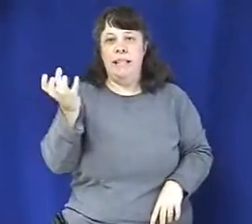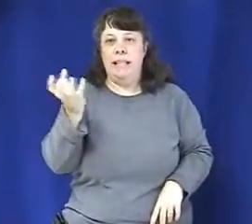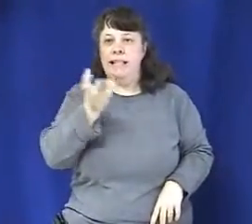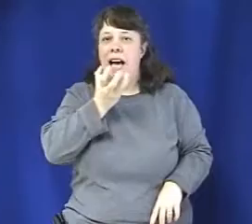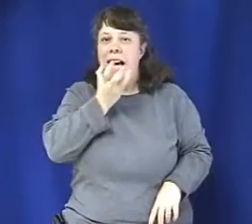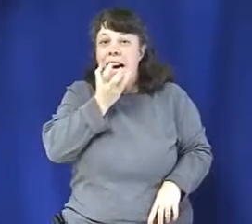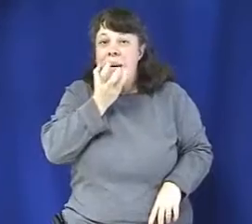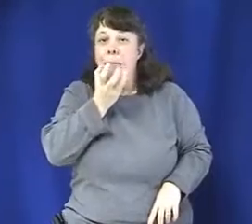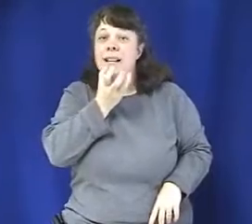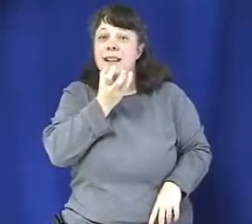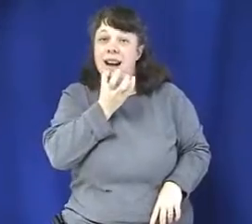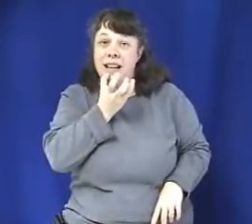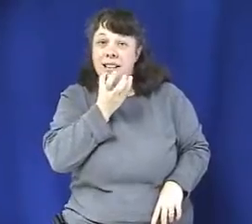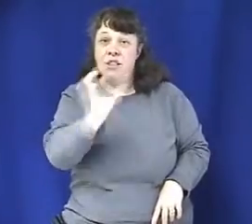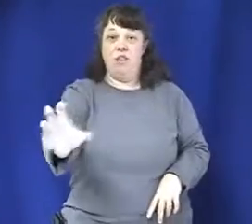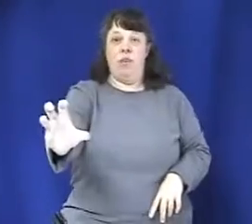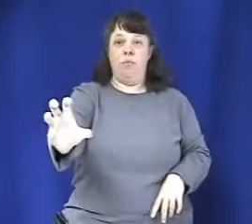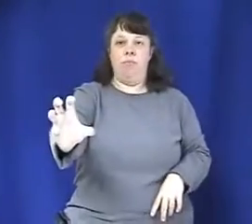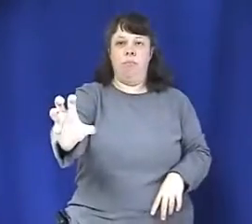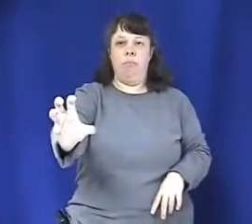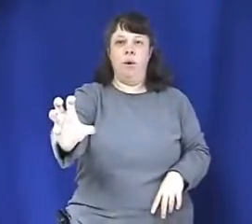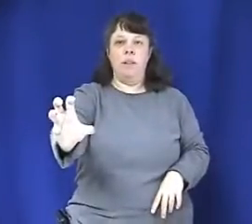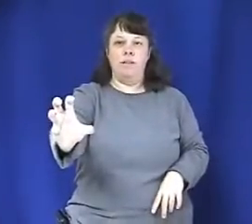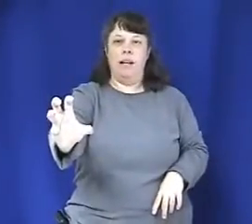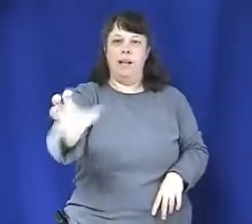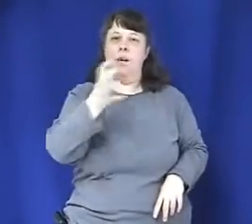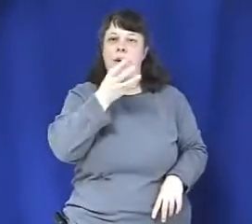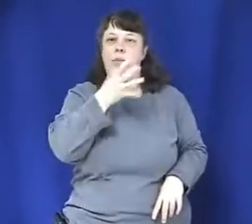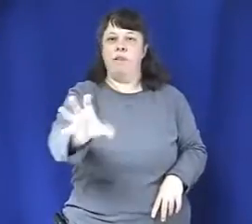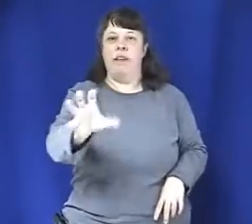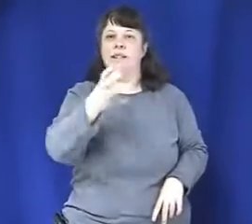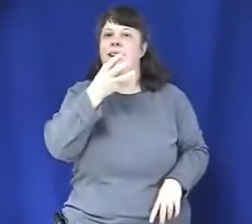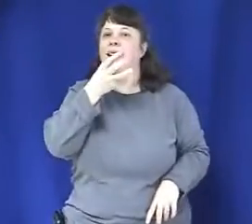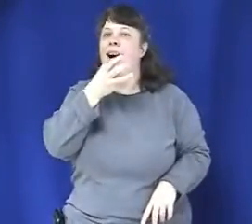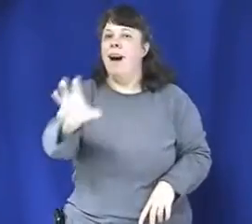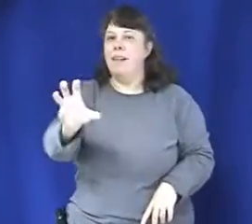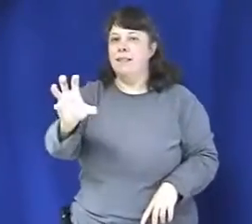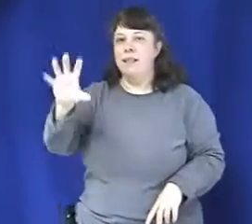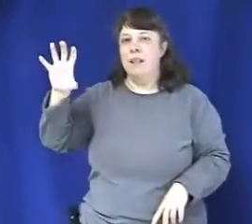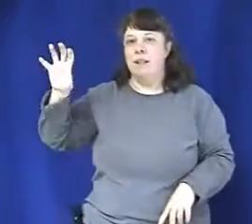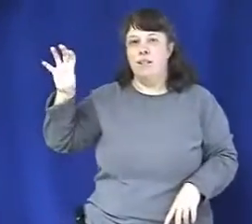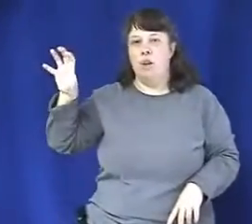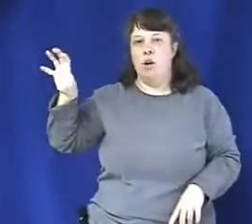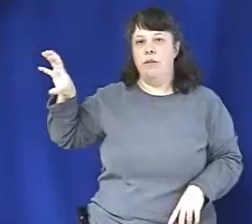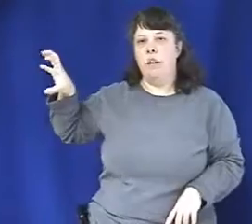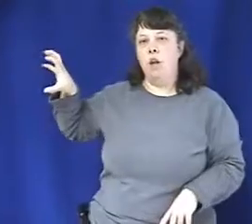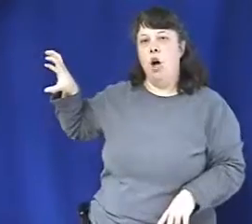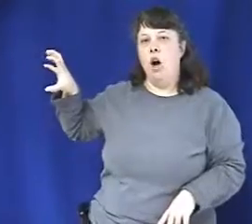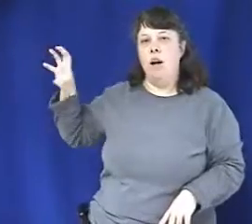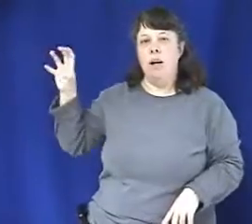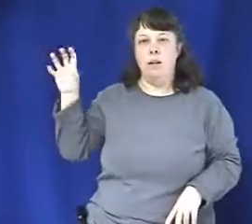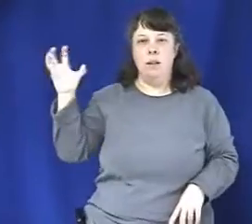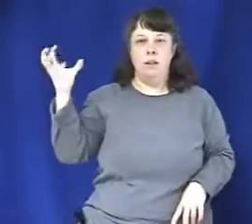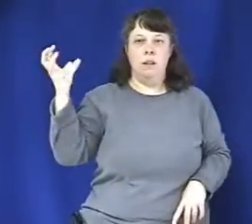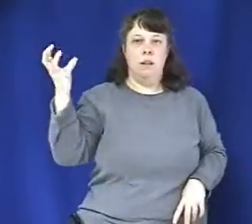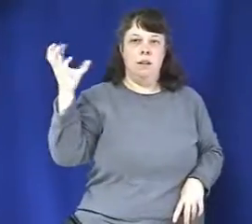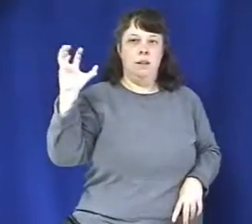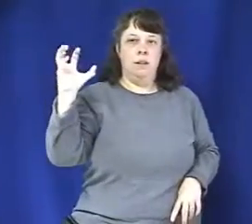eat it. But it's hot, so you pull it violently away from your face. Hot. This is called a claw,